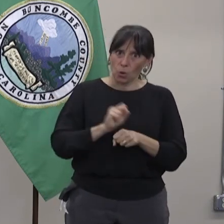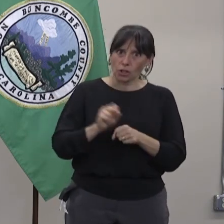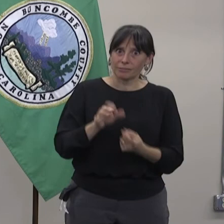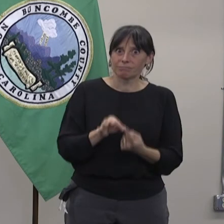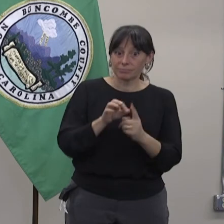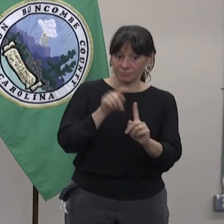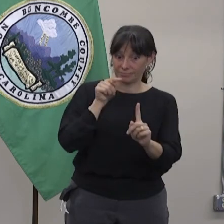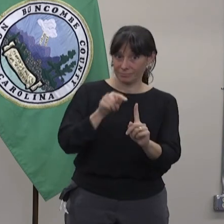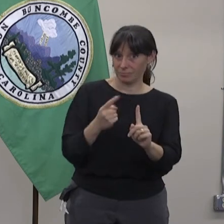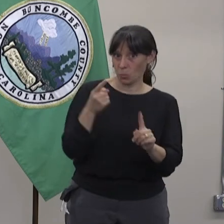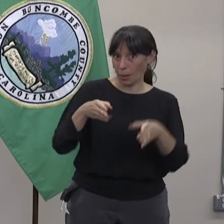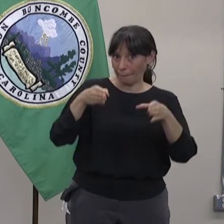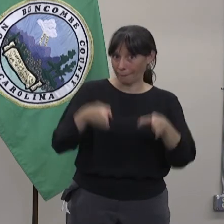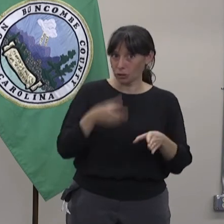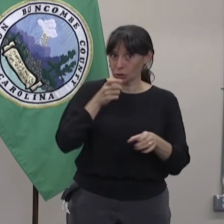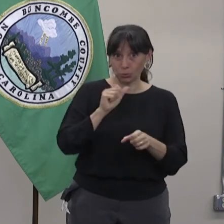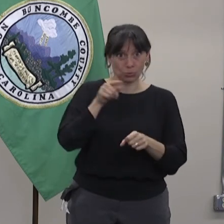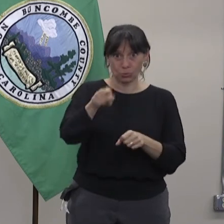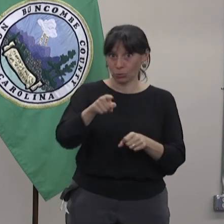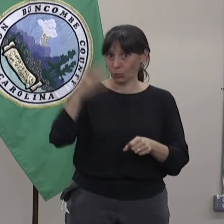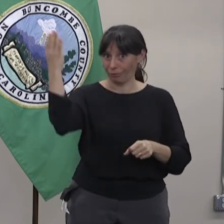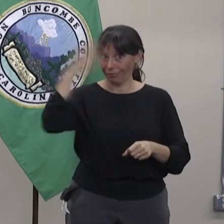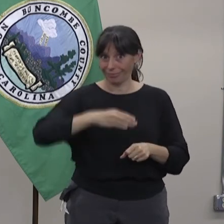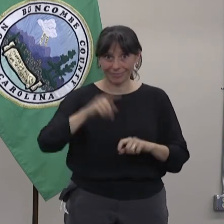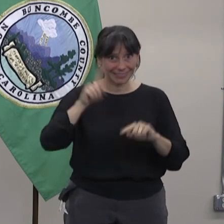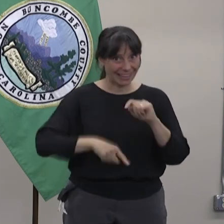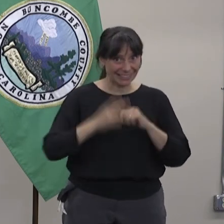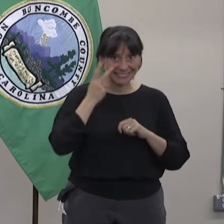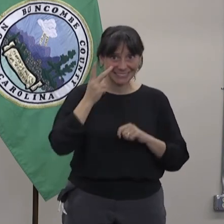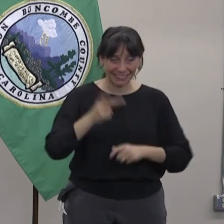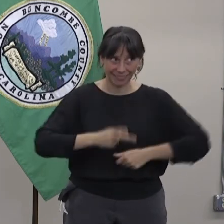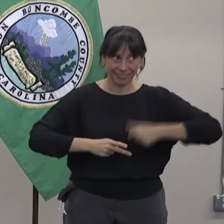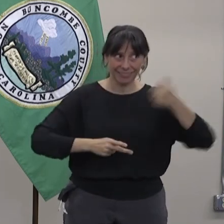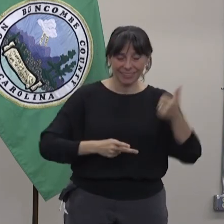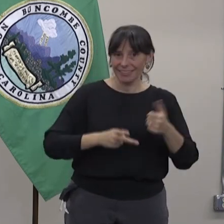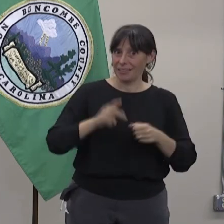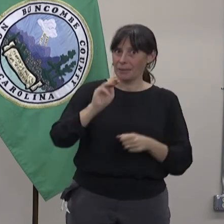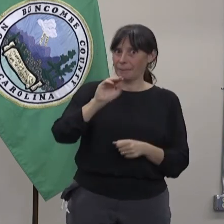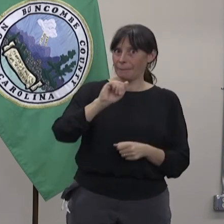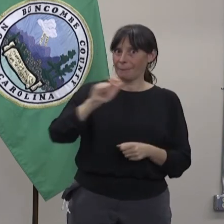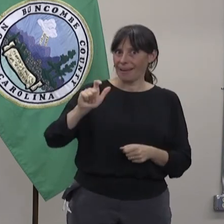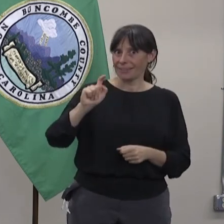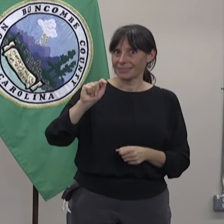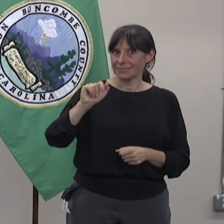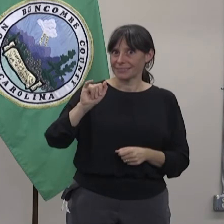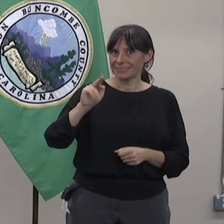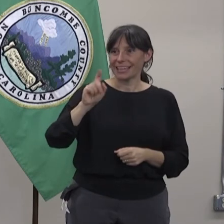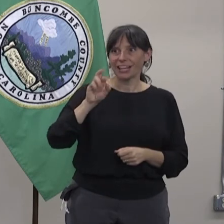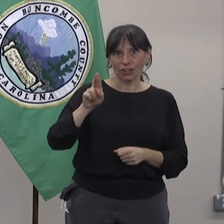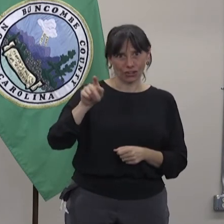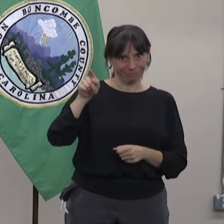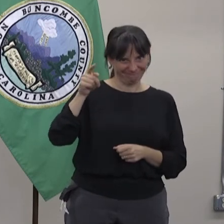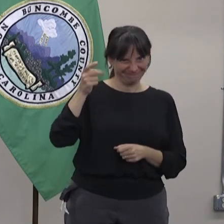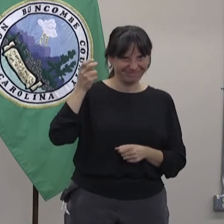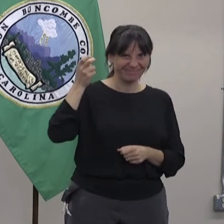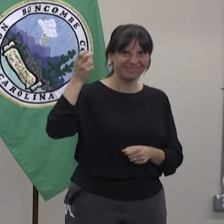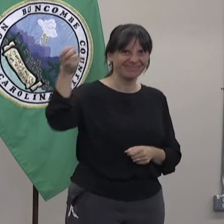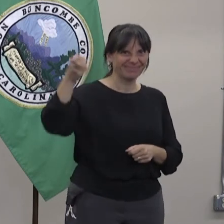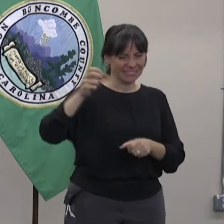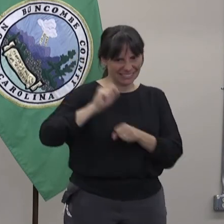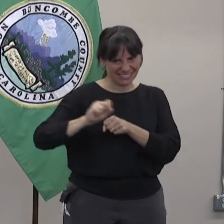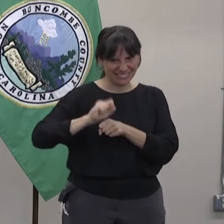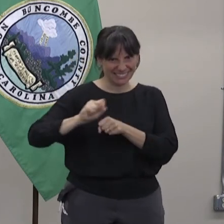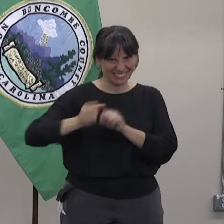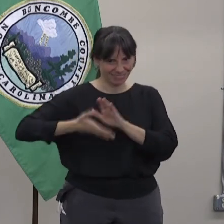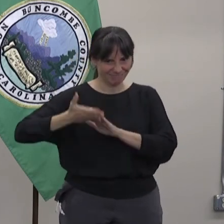camera and computer, Max Tainer, who keeps everything sanitized and in working order around here. And thank you to our media